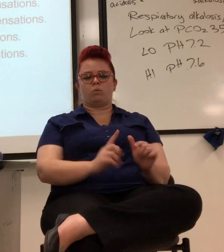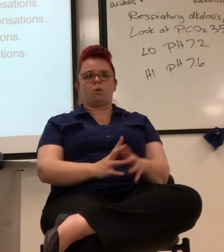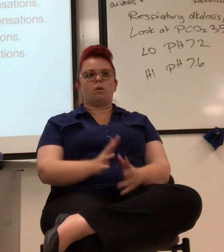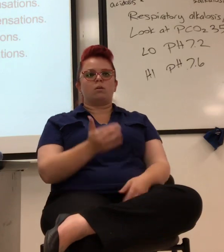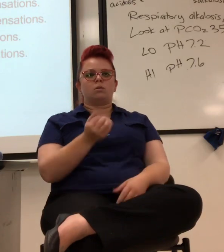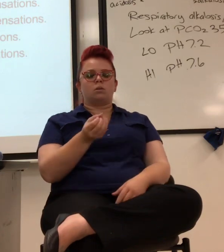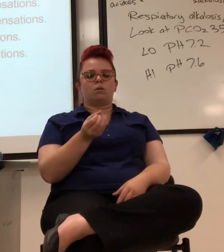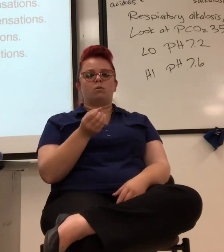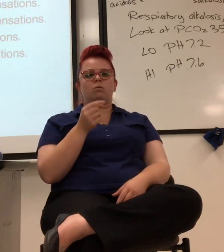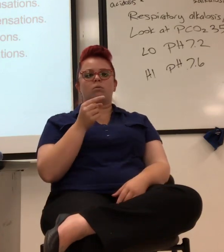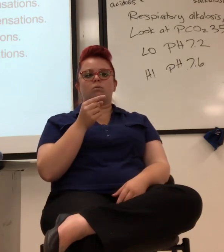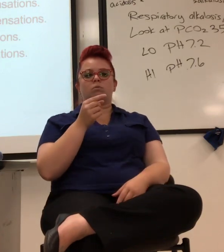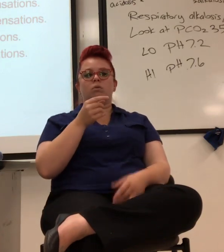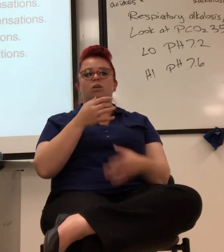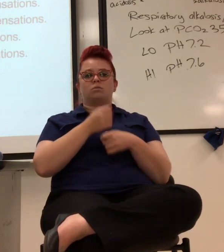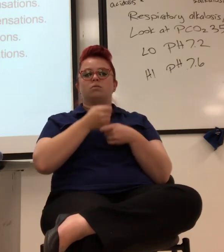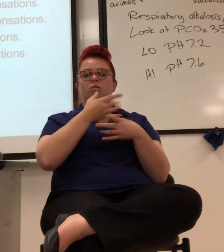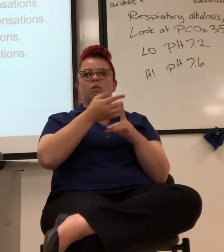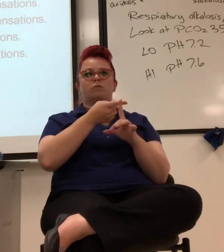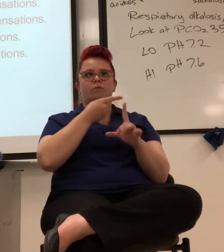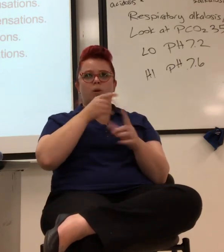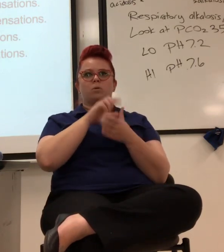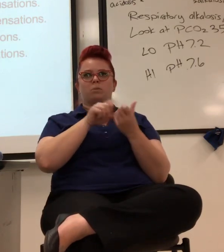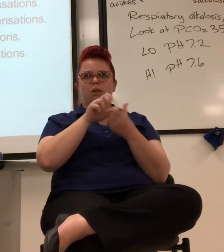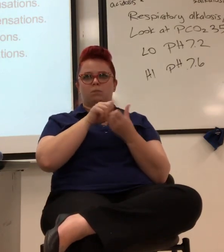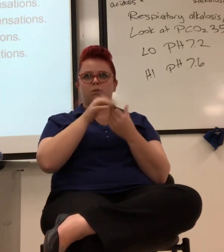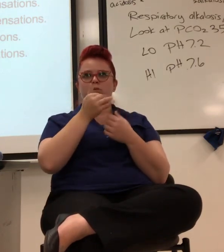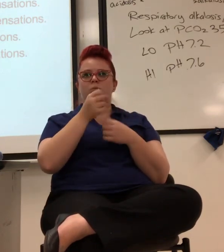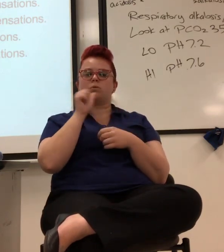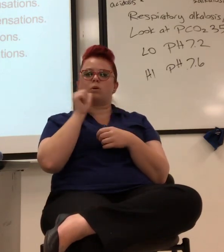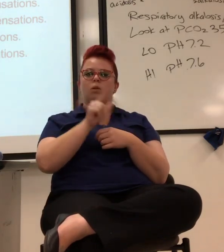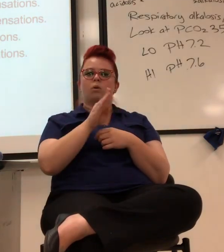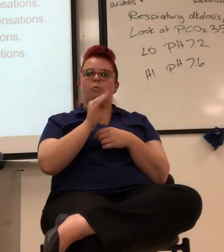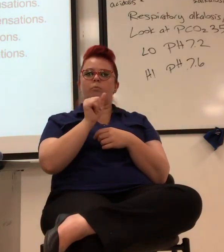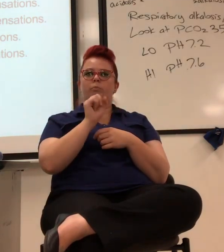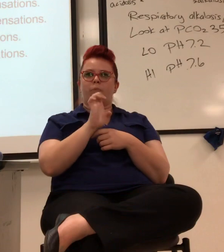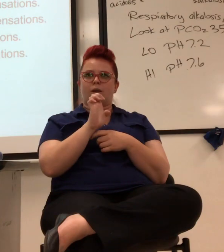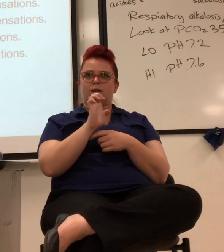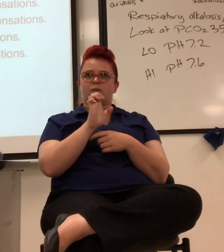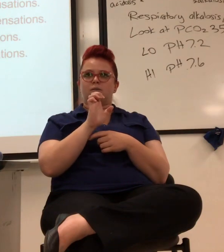HCO3, the bicarb value. It's 20.